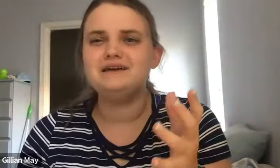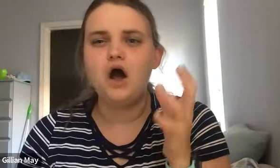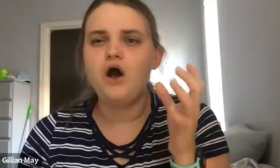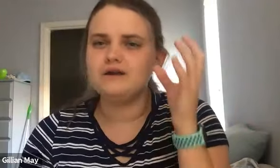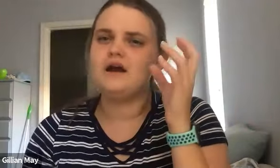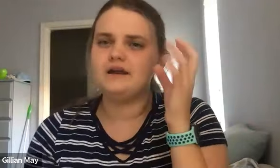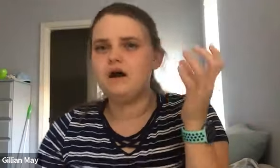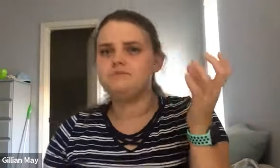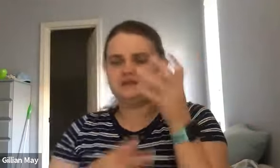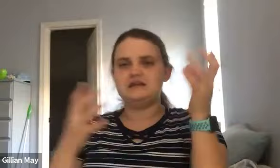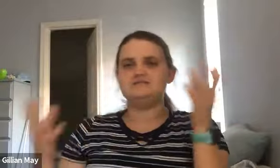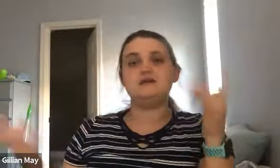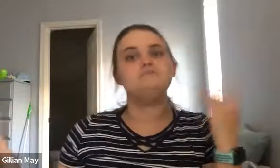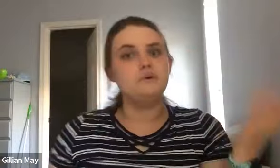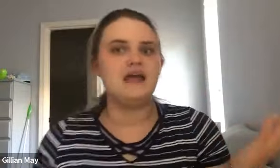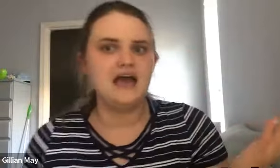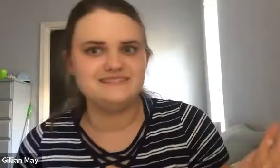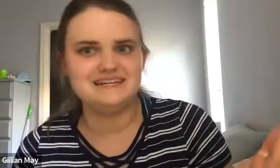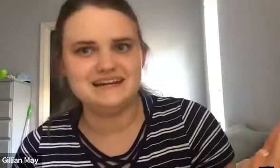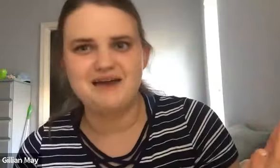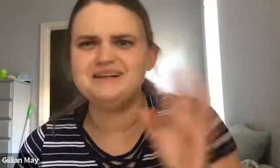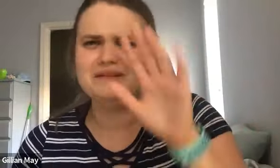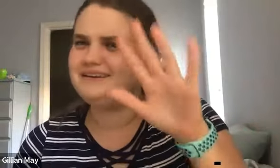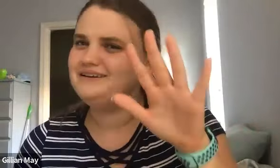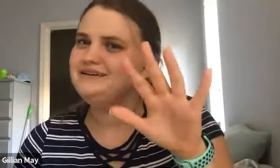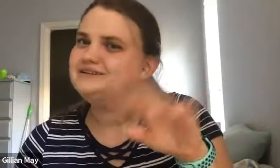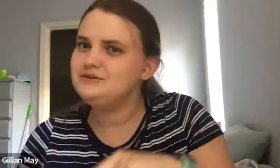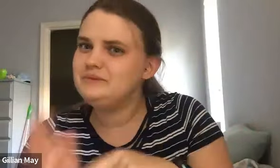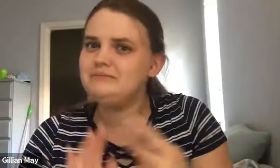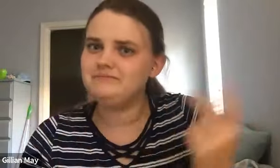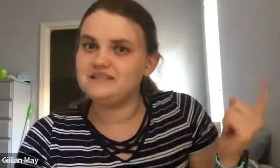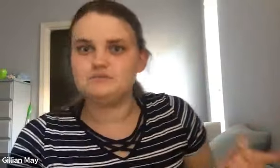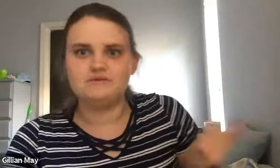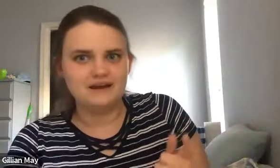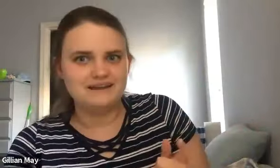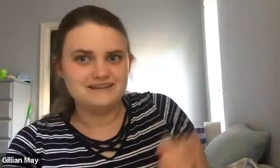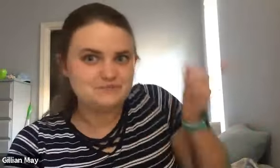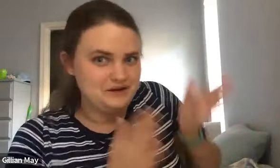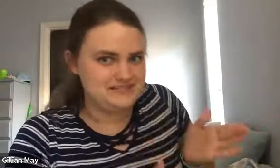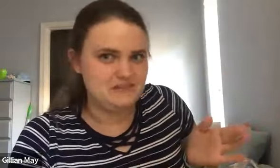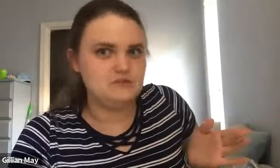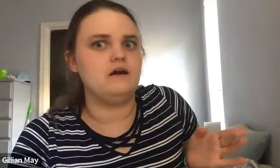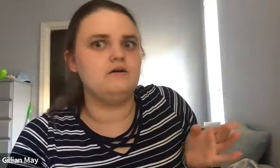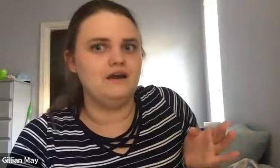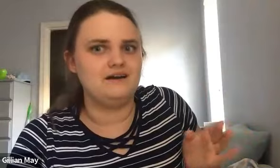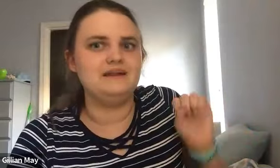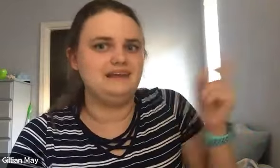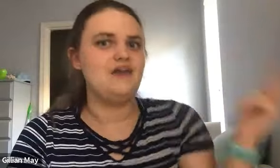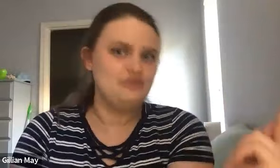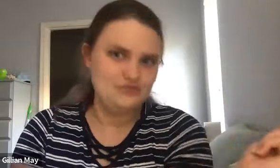a hard kind of complicated thing, but I have seen it happen, and I'm like, you mean this one, right? This person. They're like, oh yeah. And I'm like, yeah,